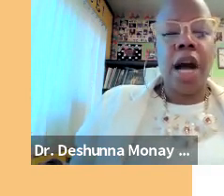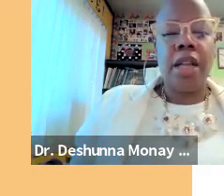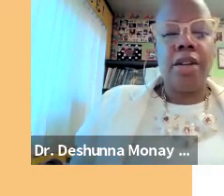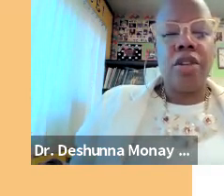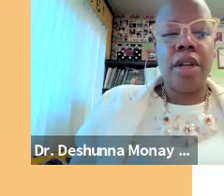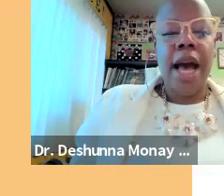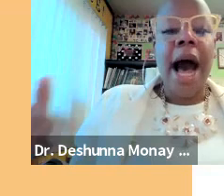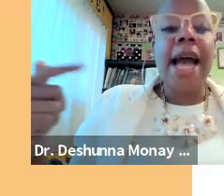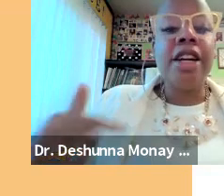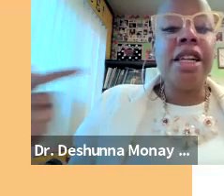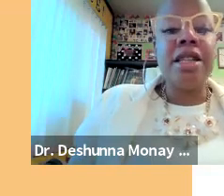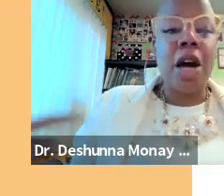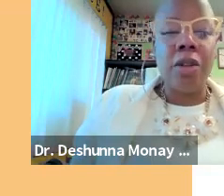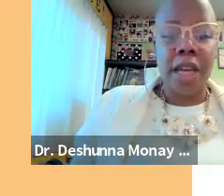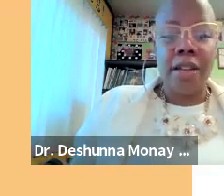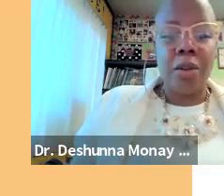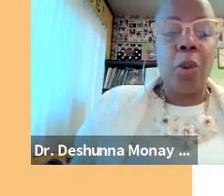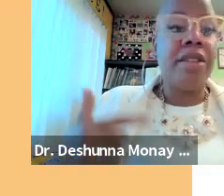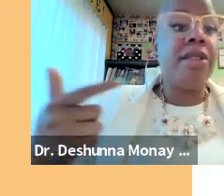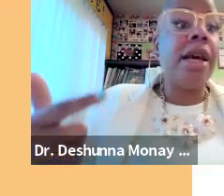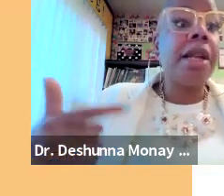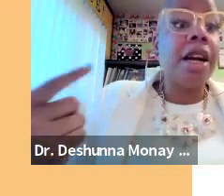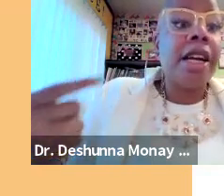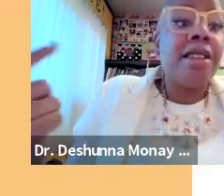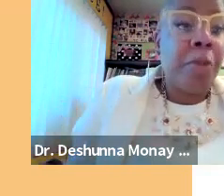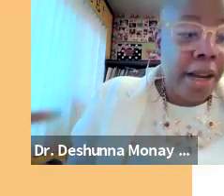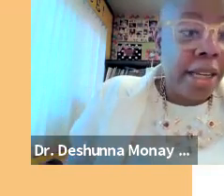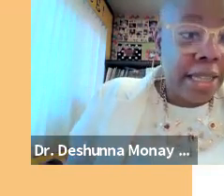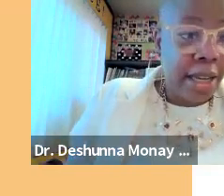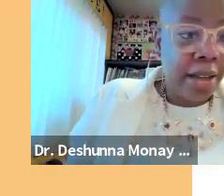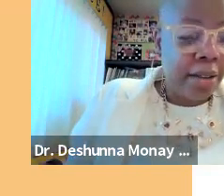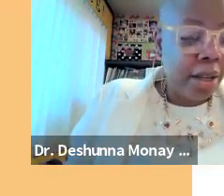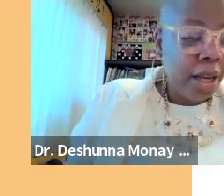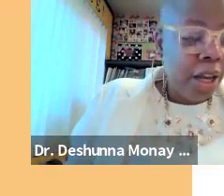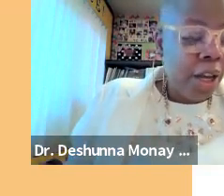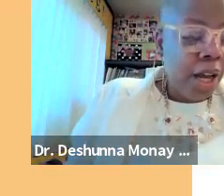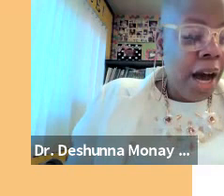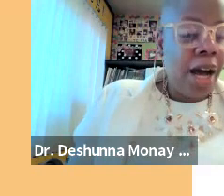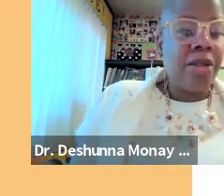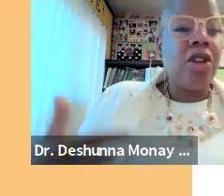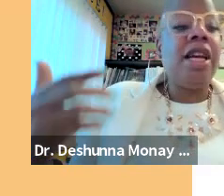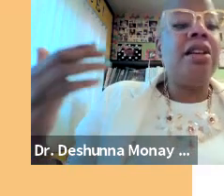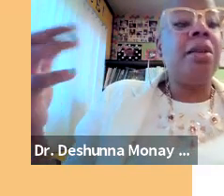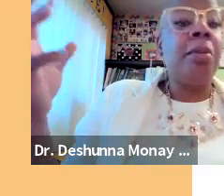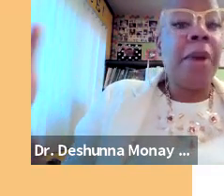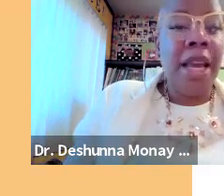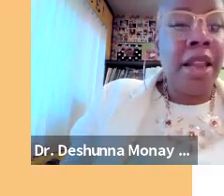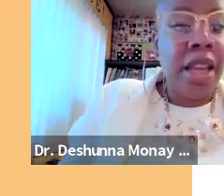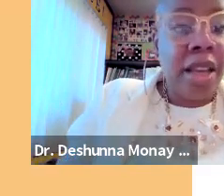for college. Hire consultants with similar experiences. So